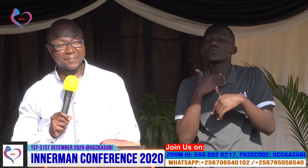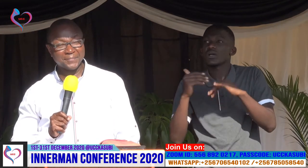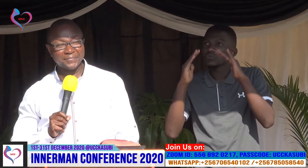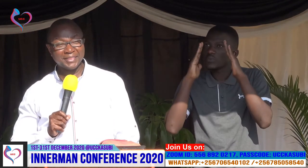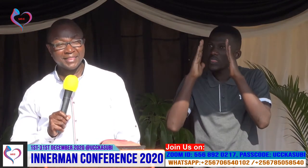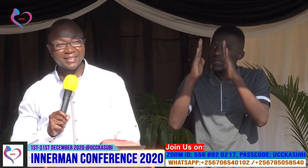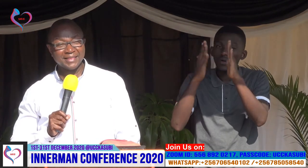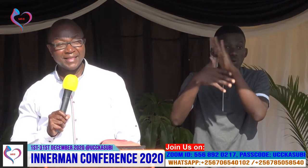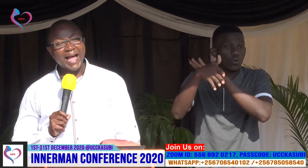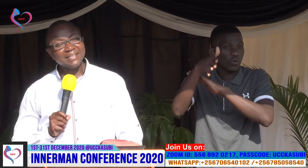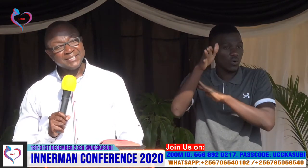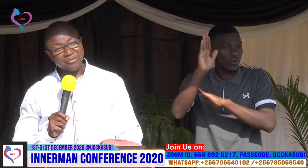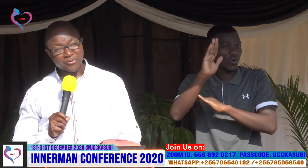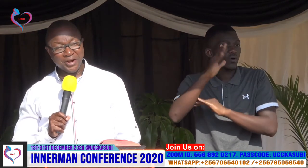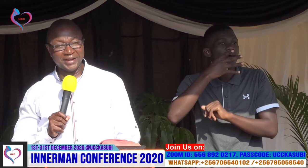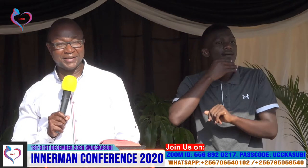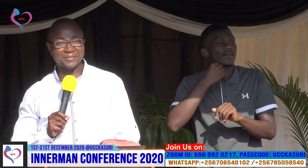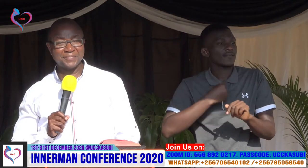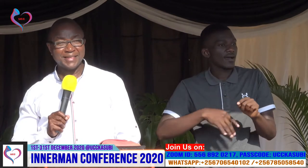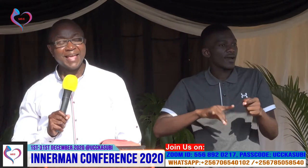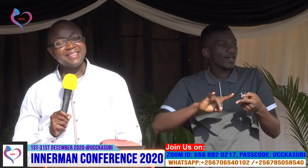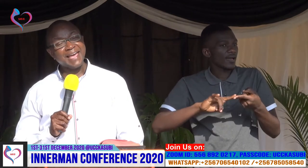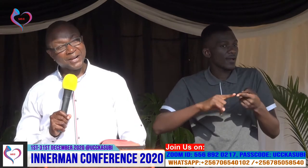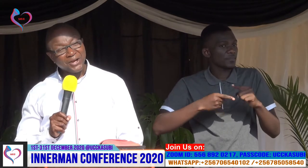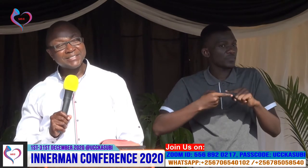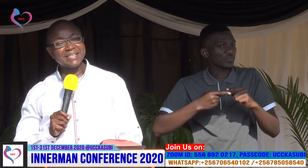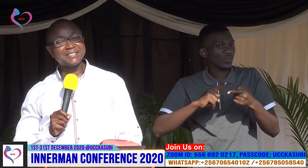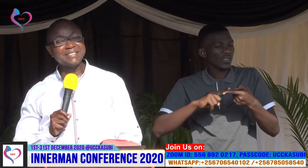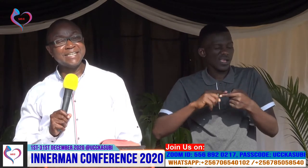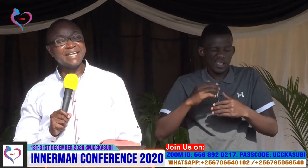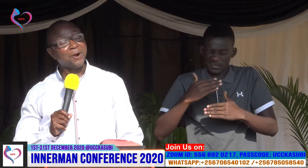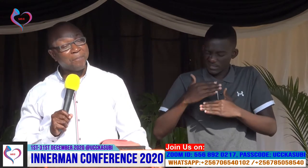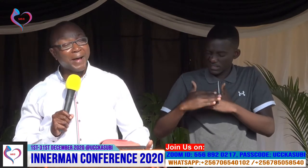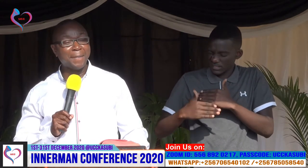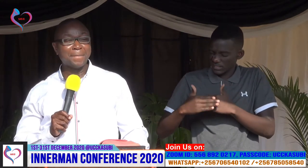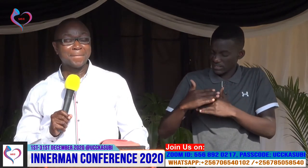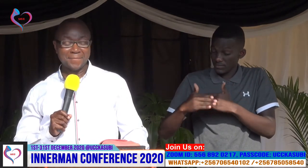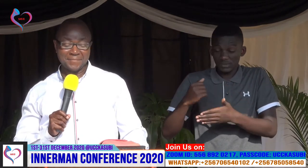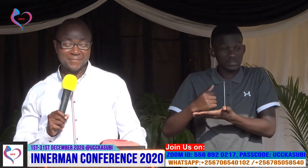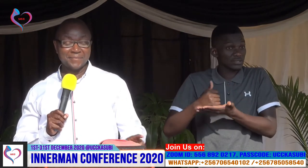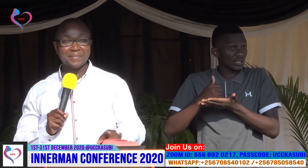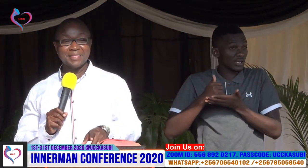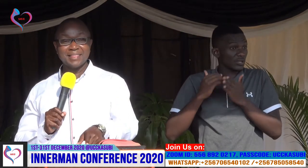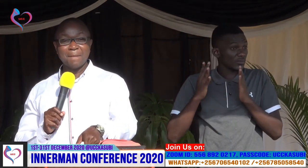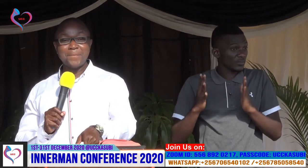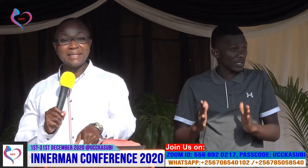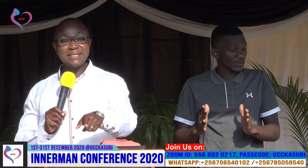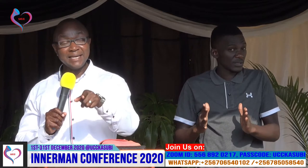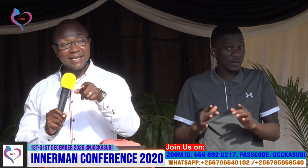father, as a friend, the closest helper. But he